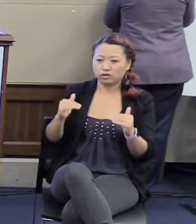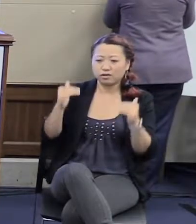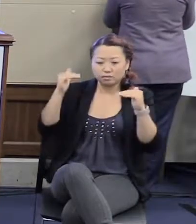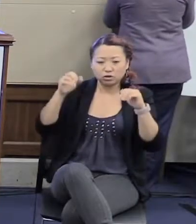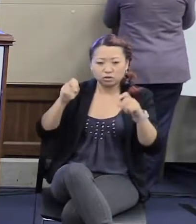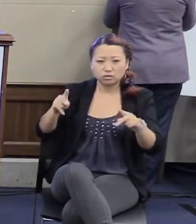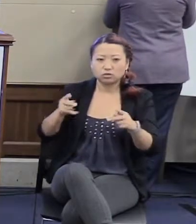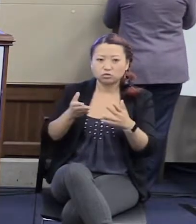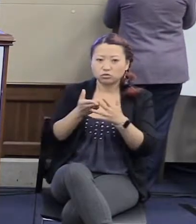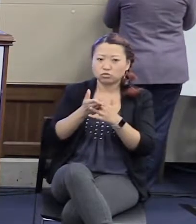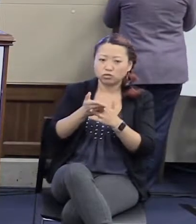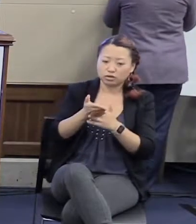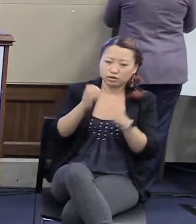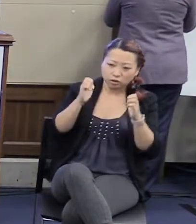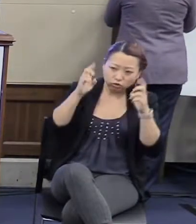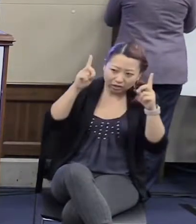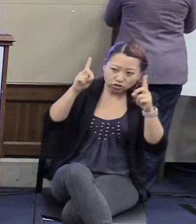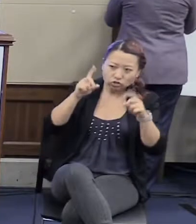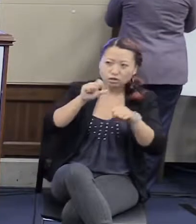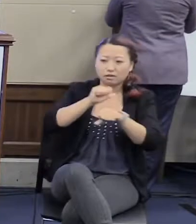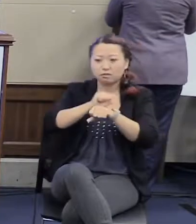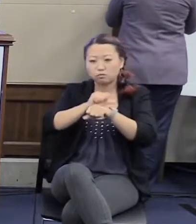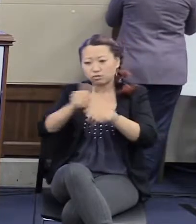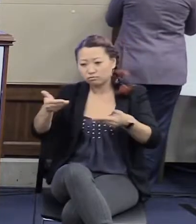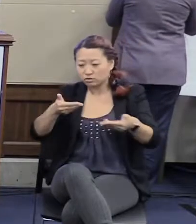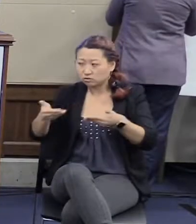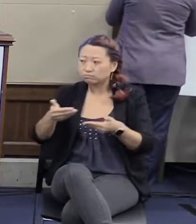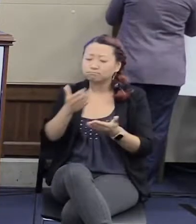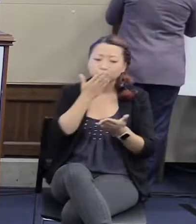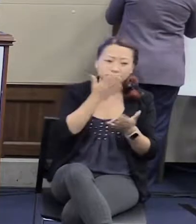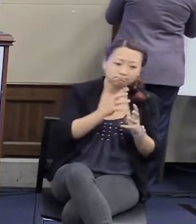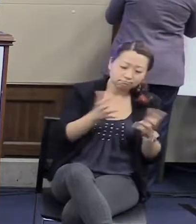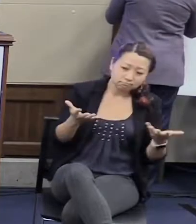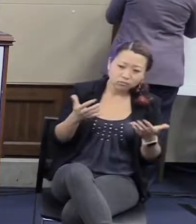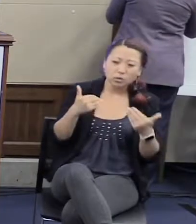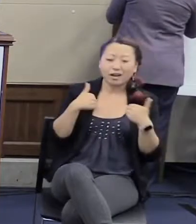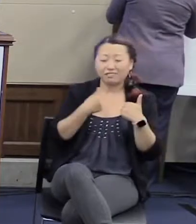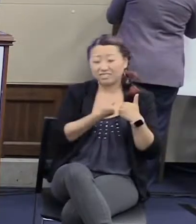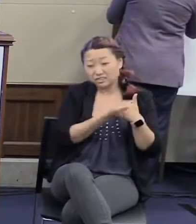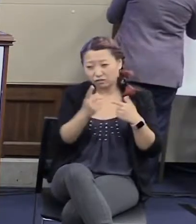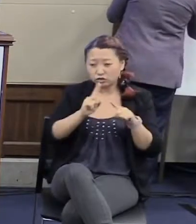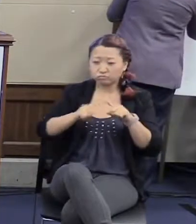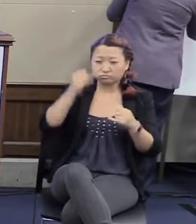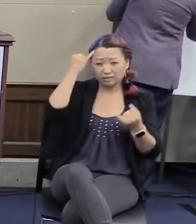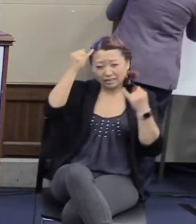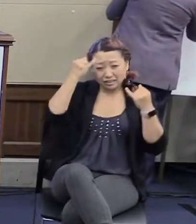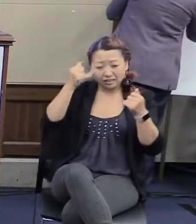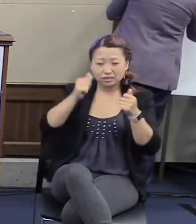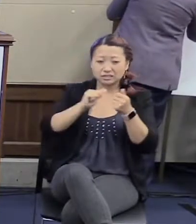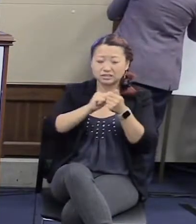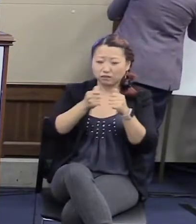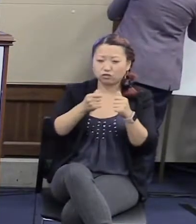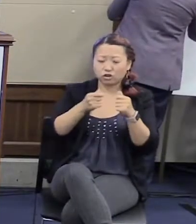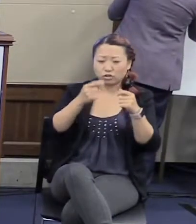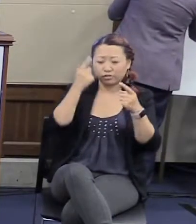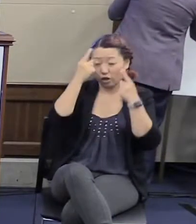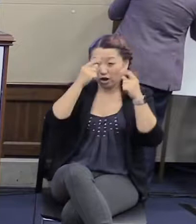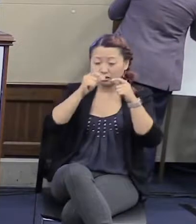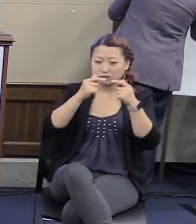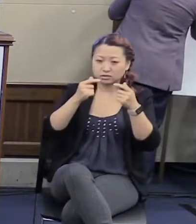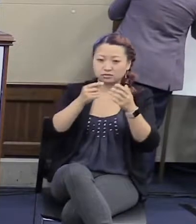and employment? Thank you so much. Wow. I have several different ideas and several different strains of thought that I really want to bring out